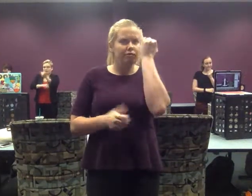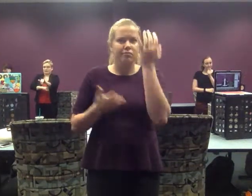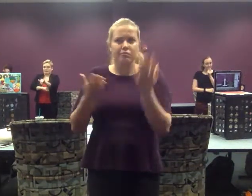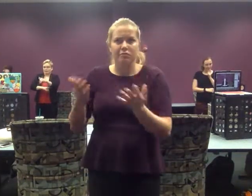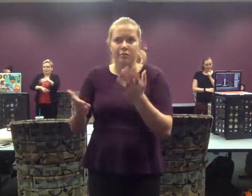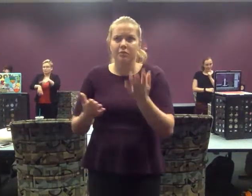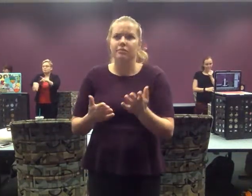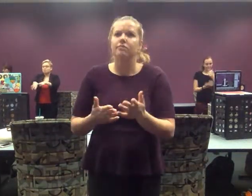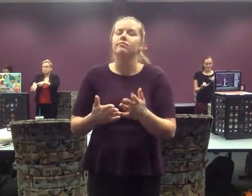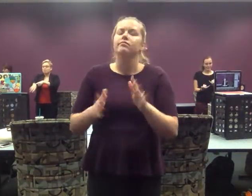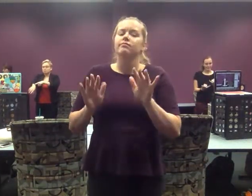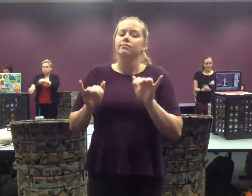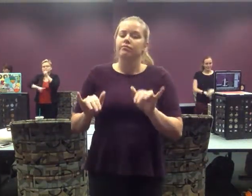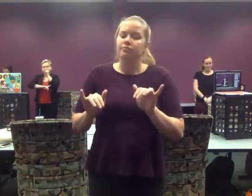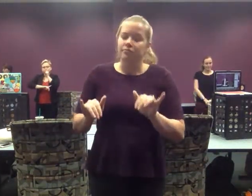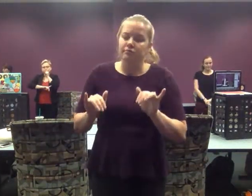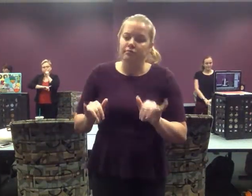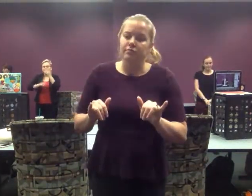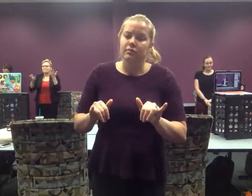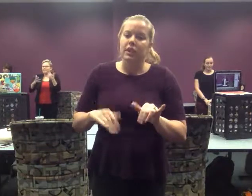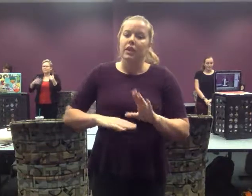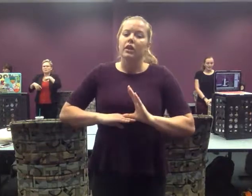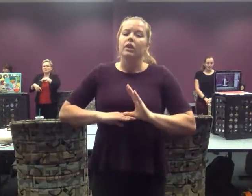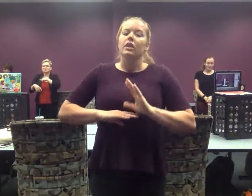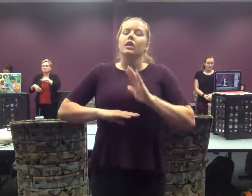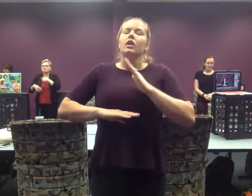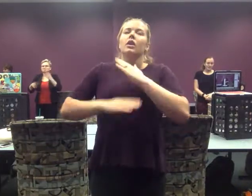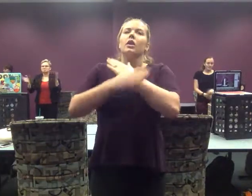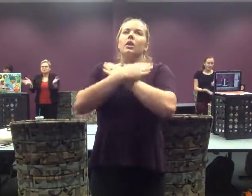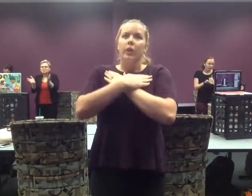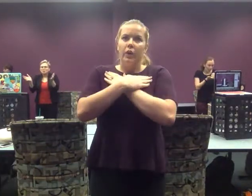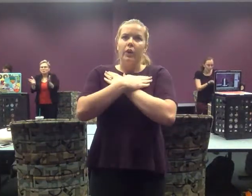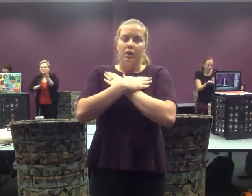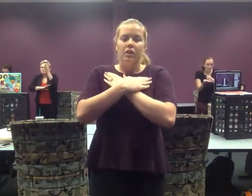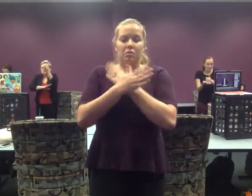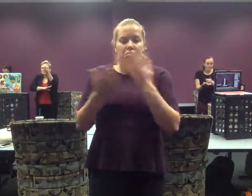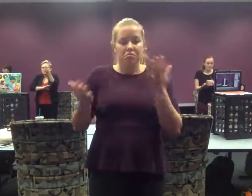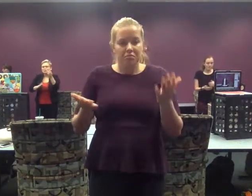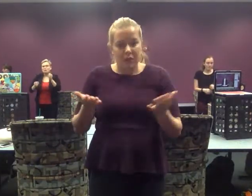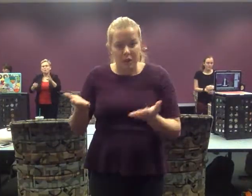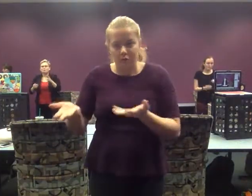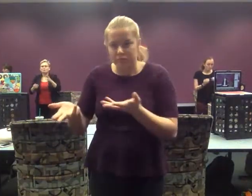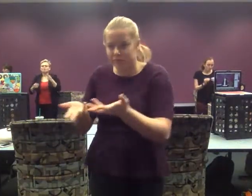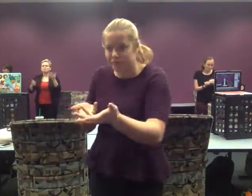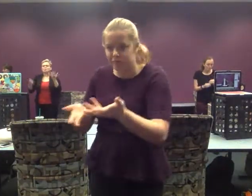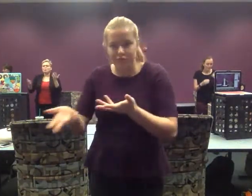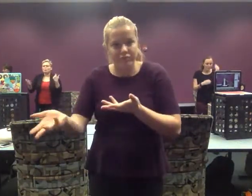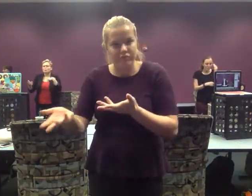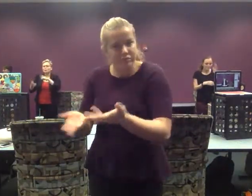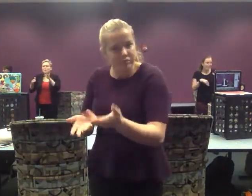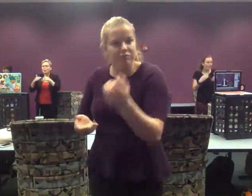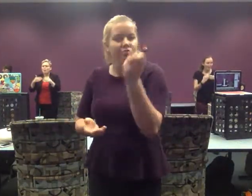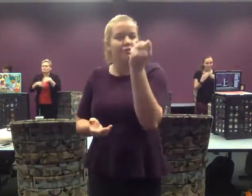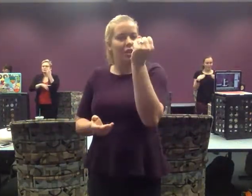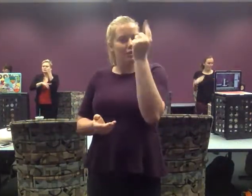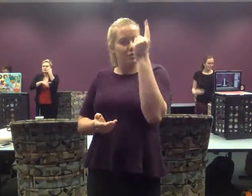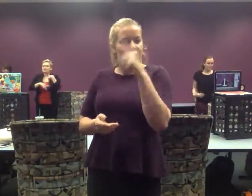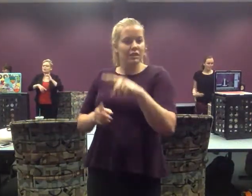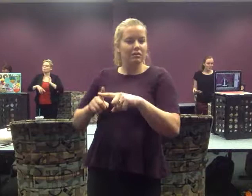point, and a little more encouraging in the long run to find that, yes, we're all human beings underneath. So with that in mind,